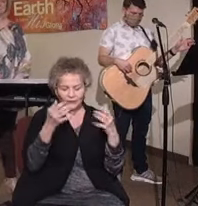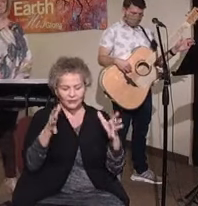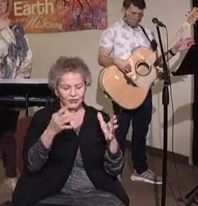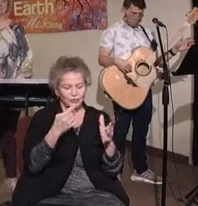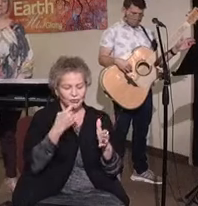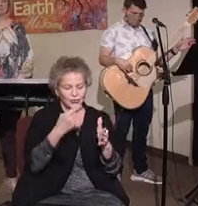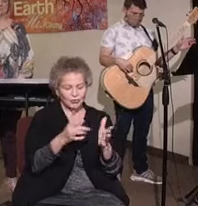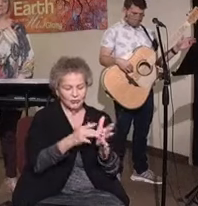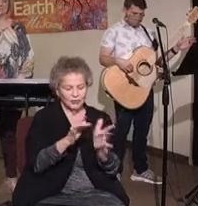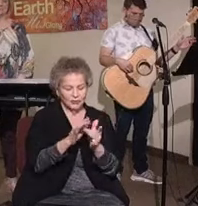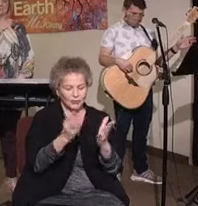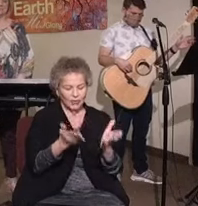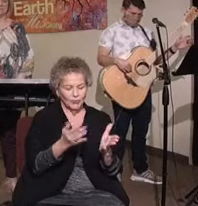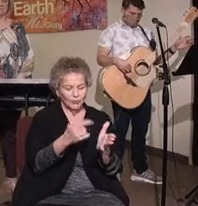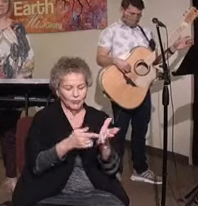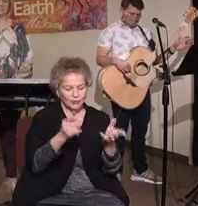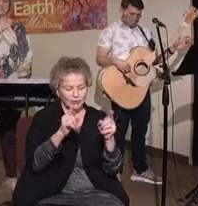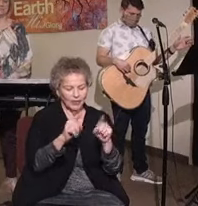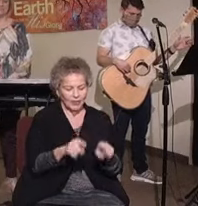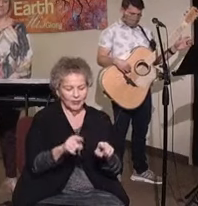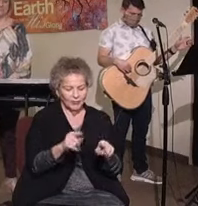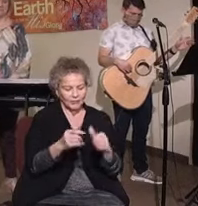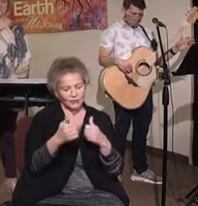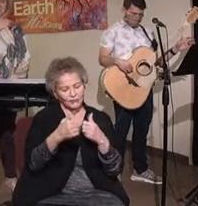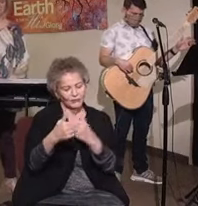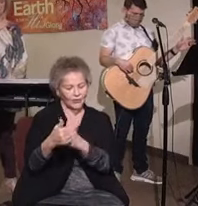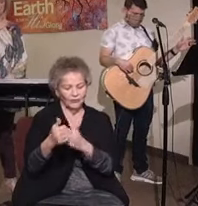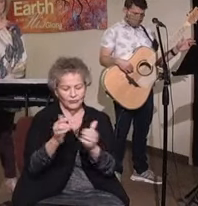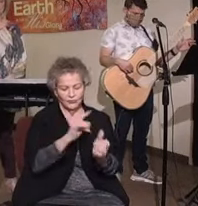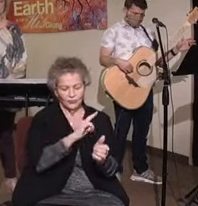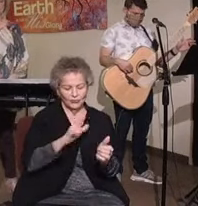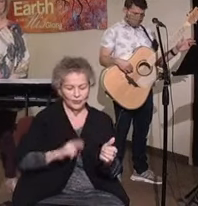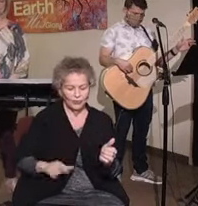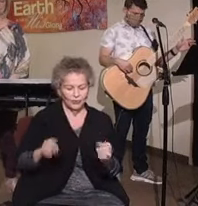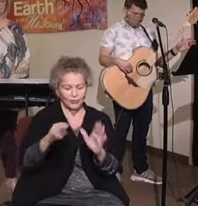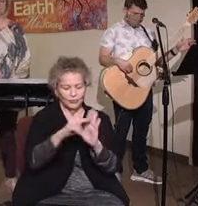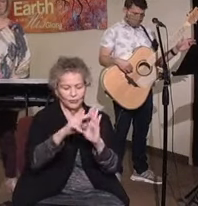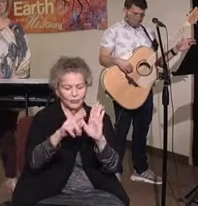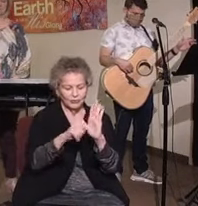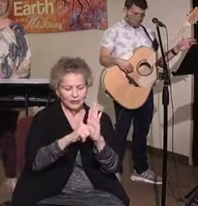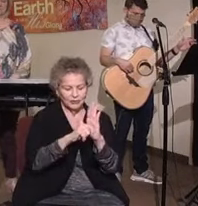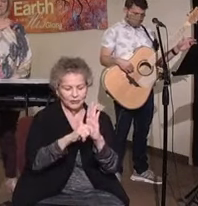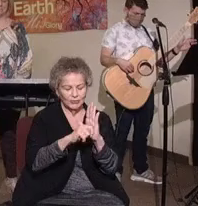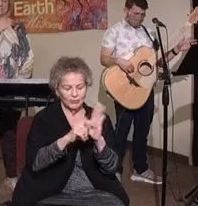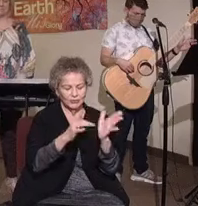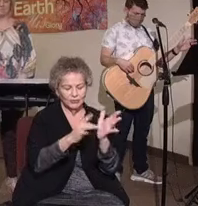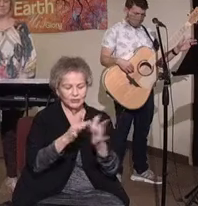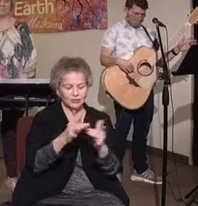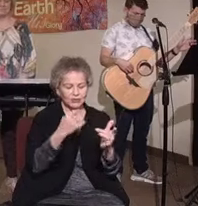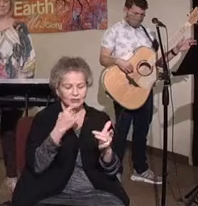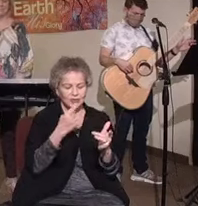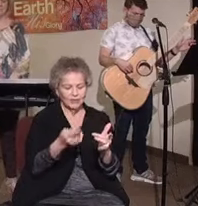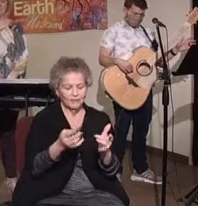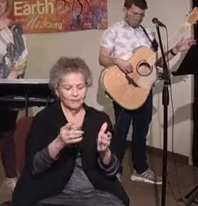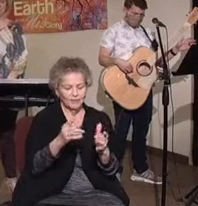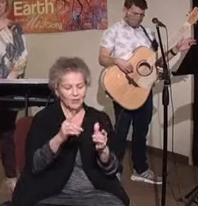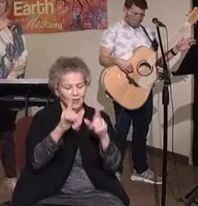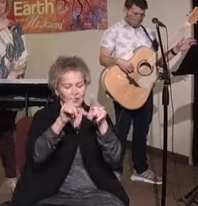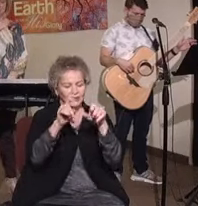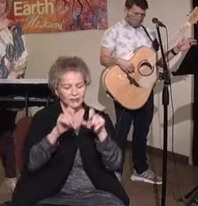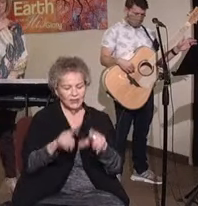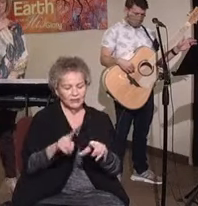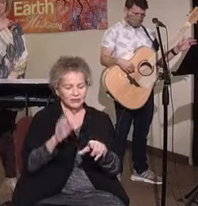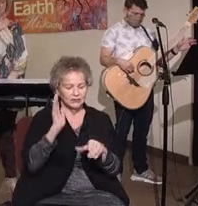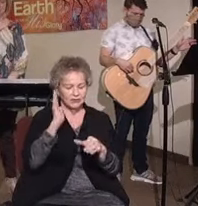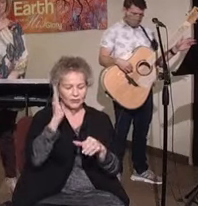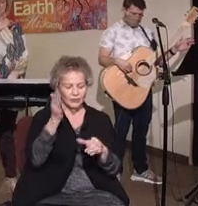if you follow the Lord. It's in the New Testament where Jesus said, the trials you're going to go through if